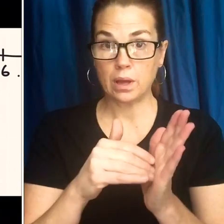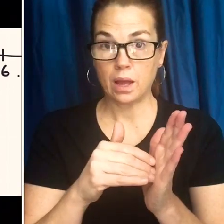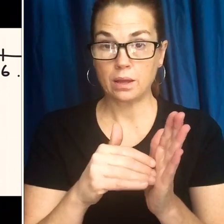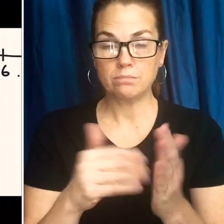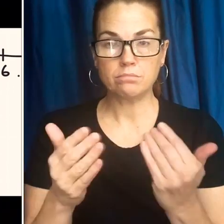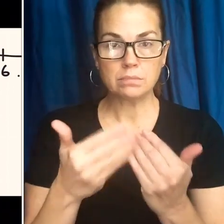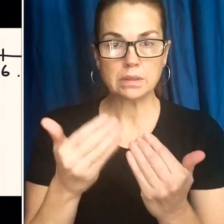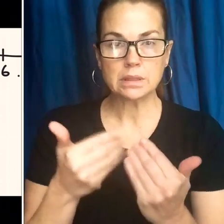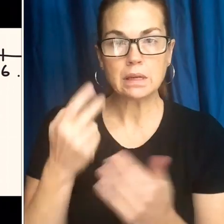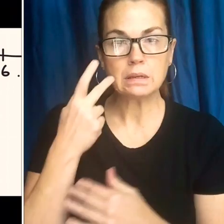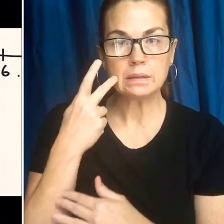line.